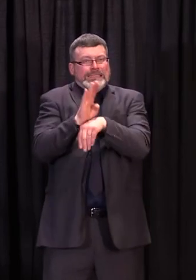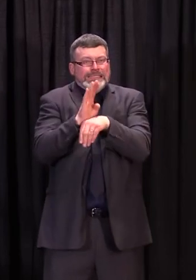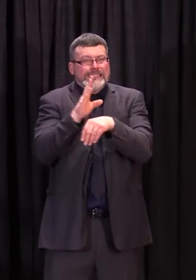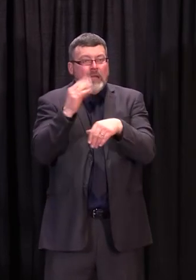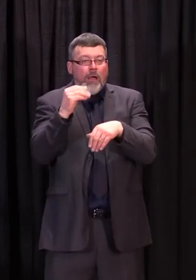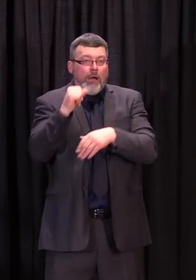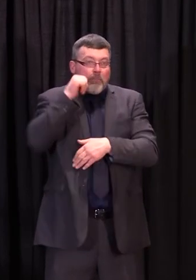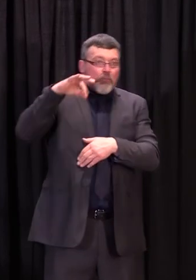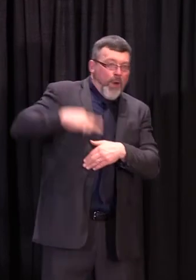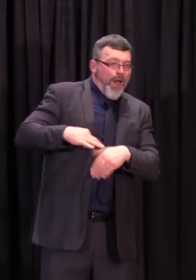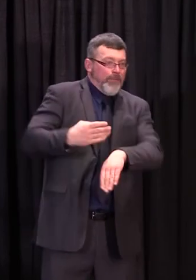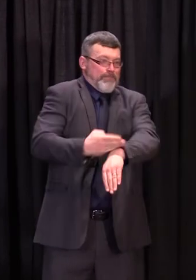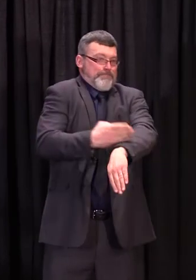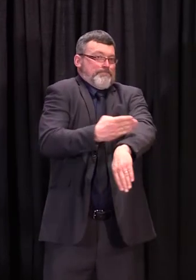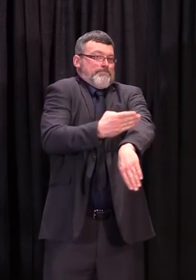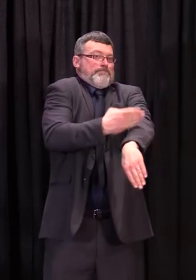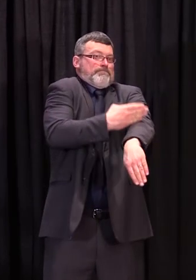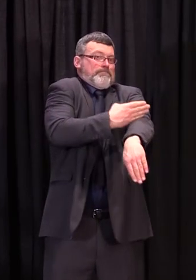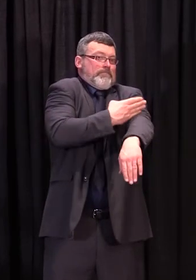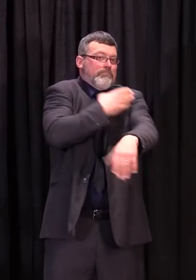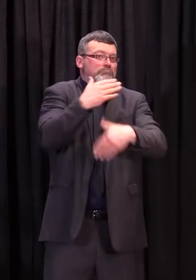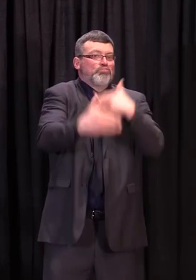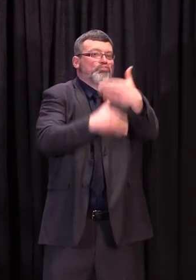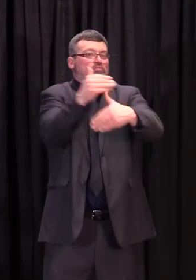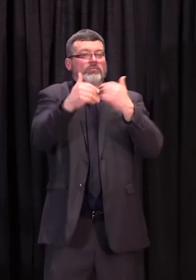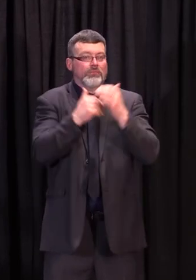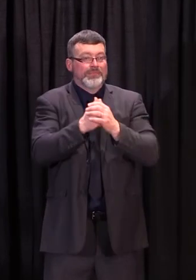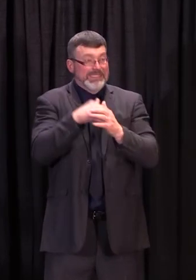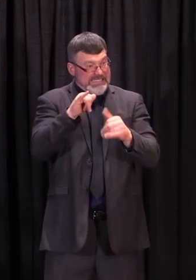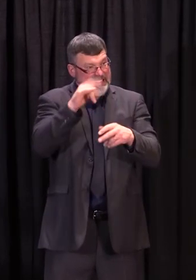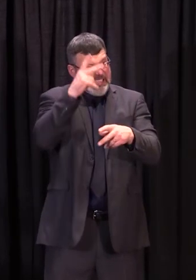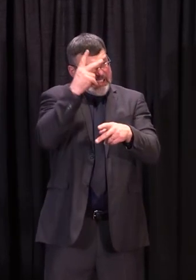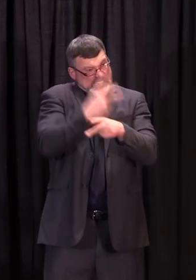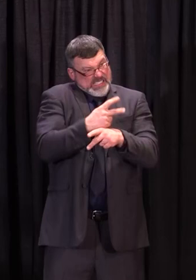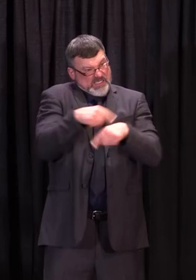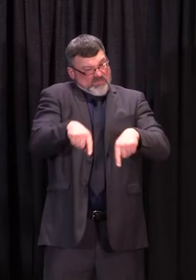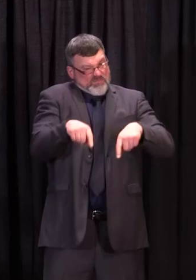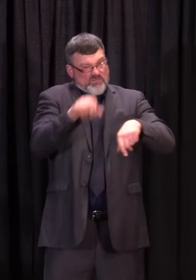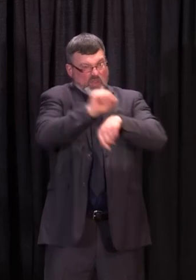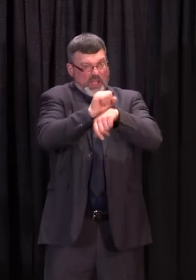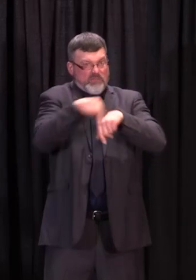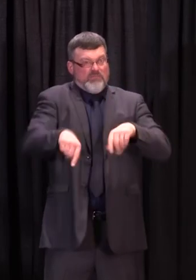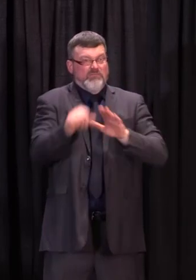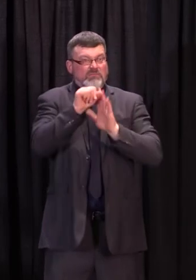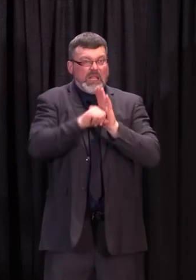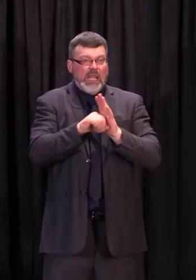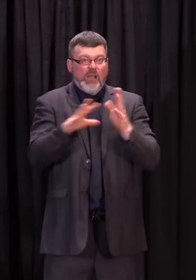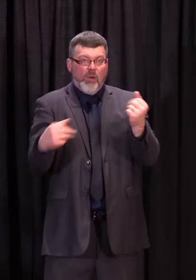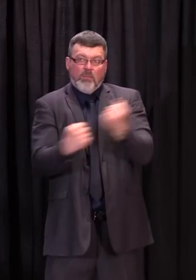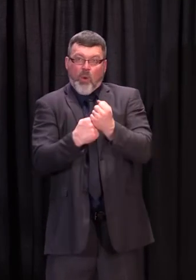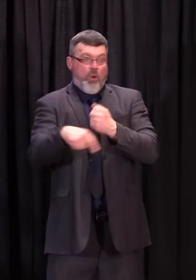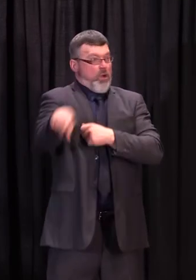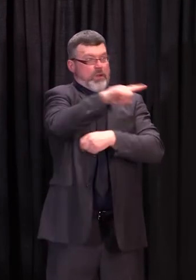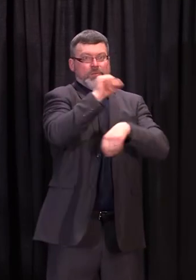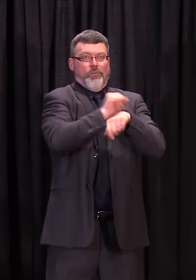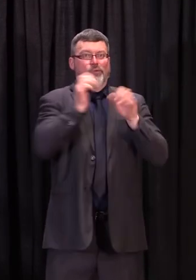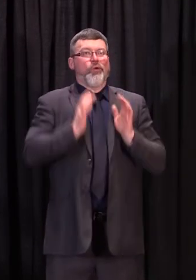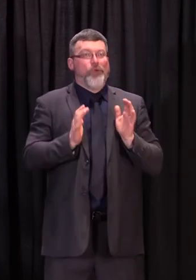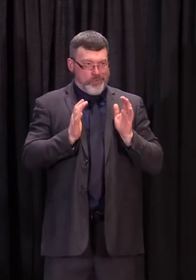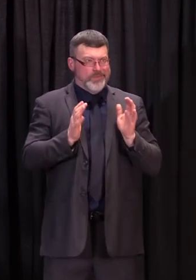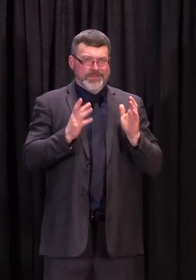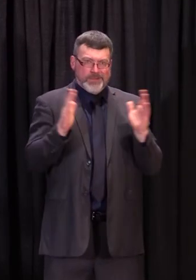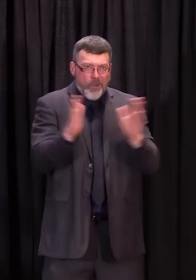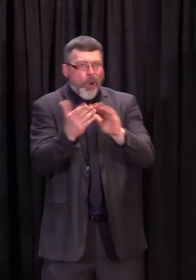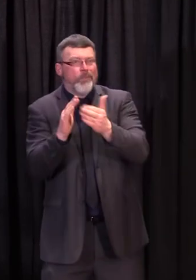in our state and supporting the employers vital to our communities. As I said in my State of the State, our